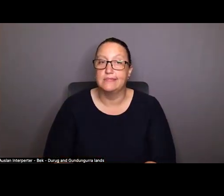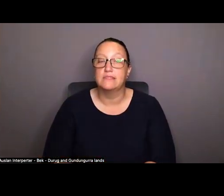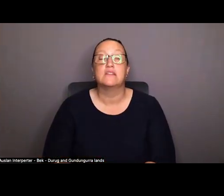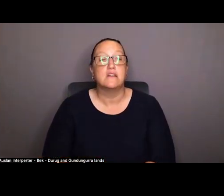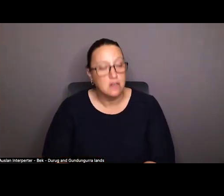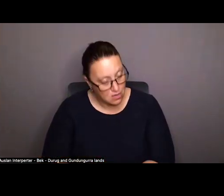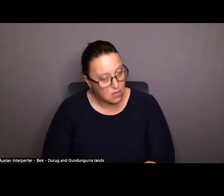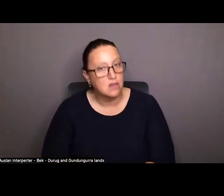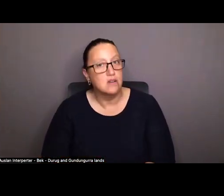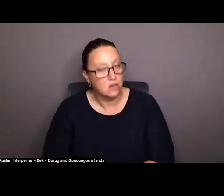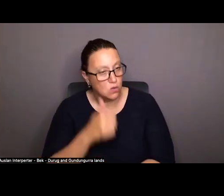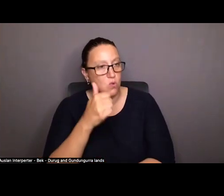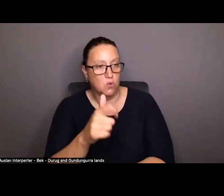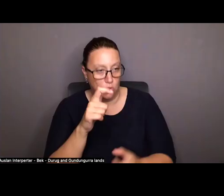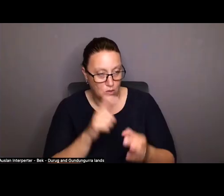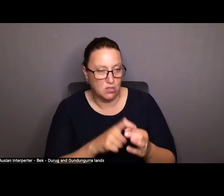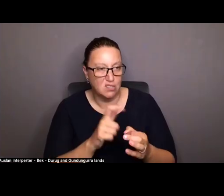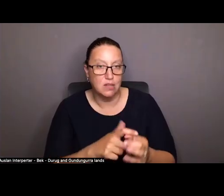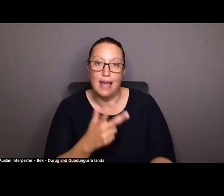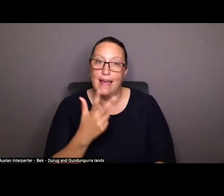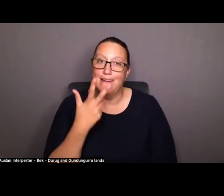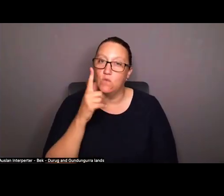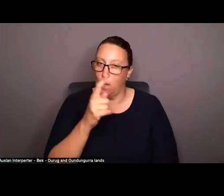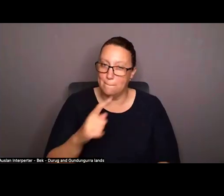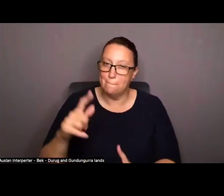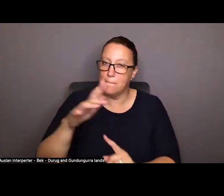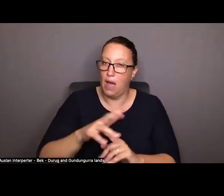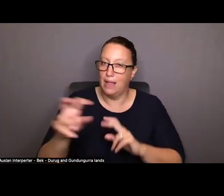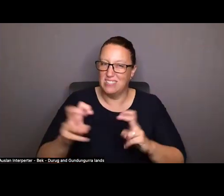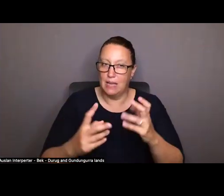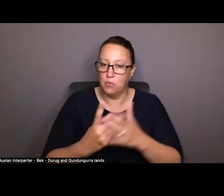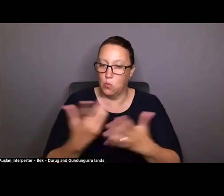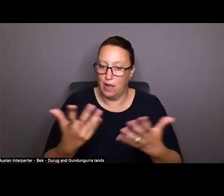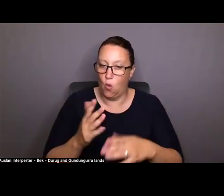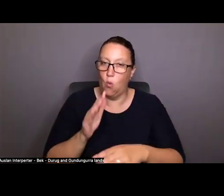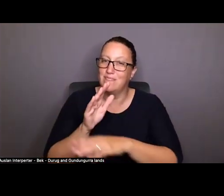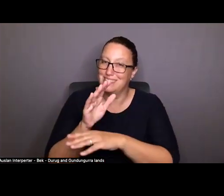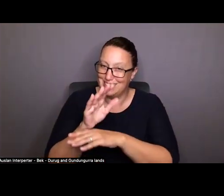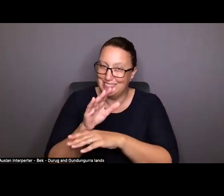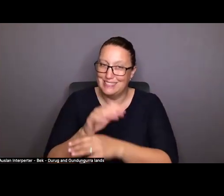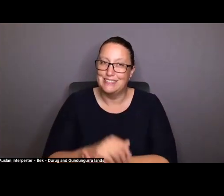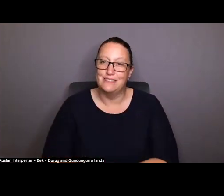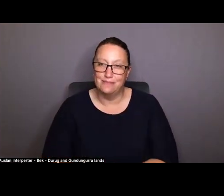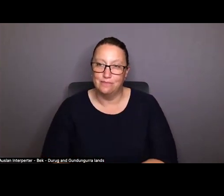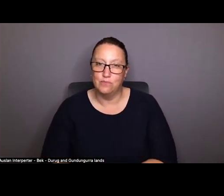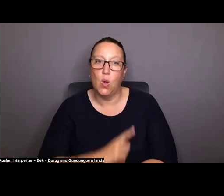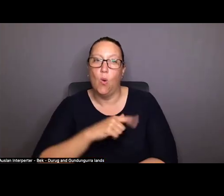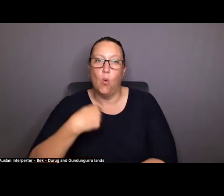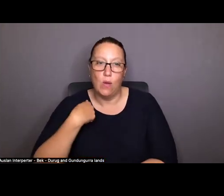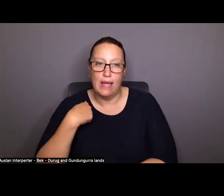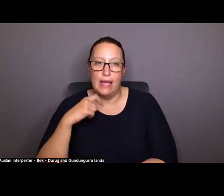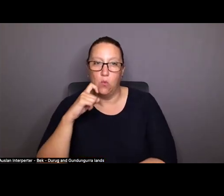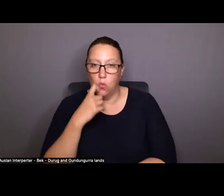where your main activity takes place overseas, what we would be looking for